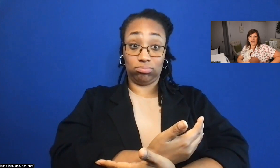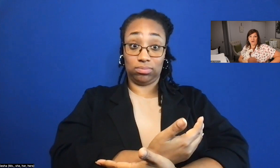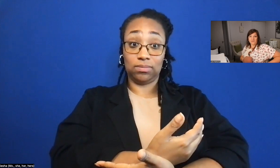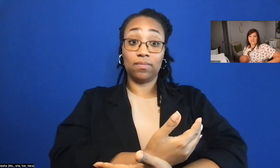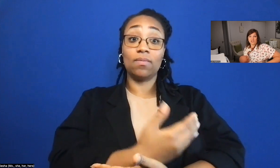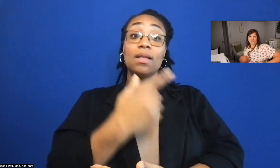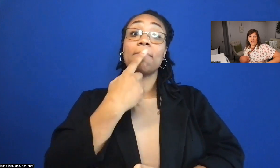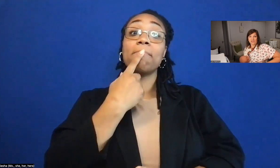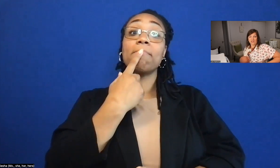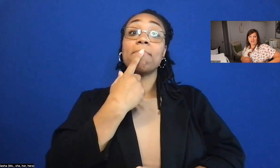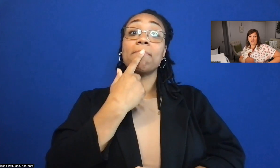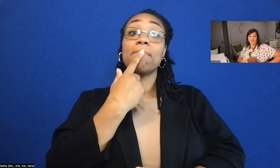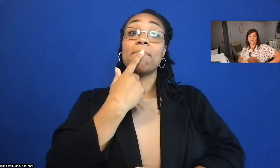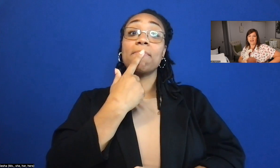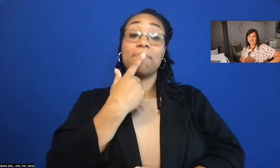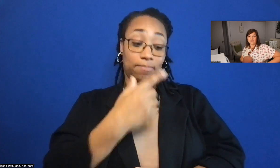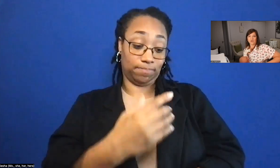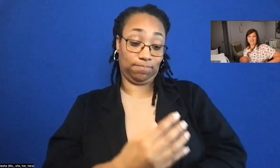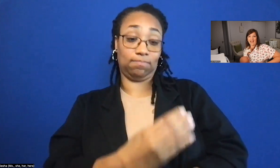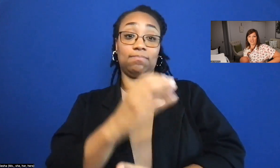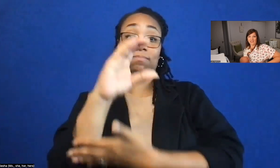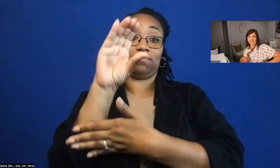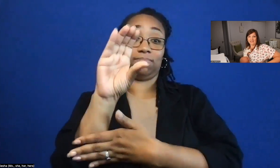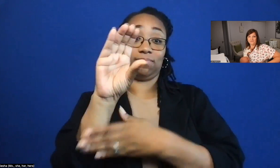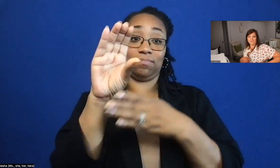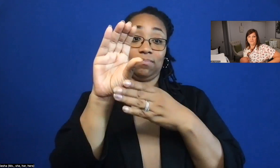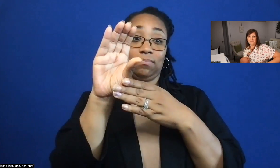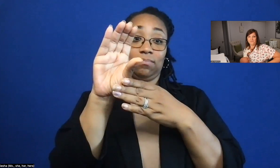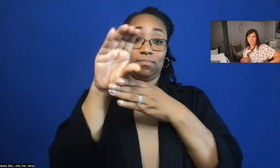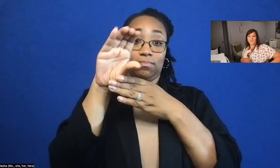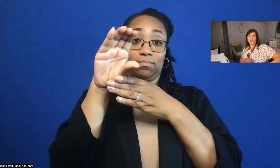the opposite direction of the breast you are latching in.